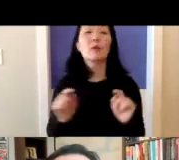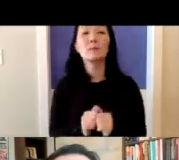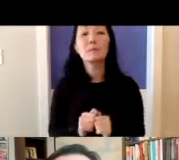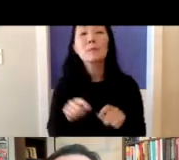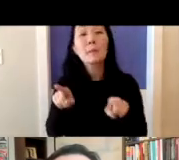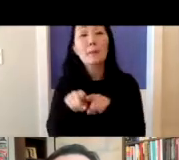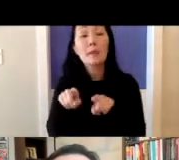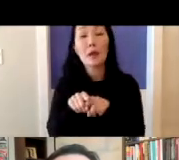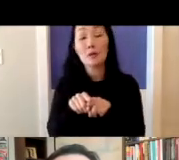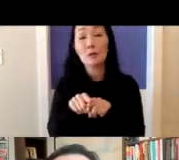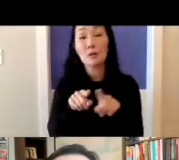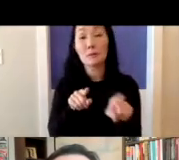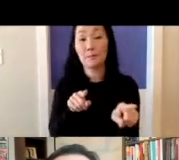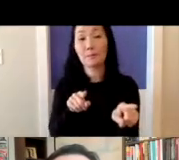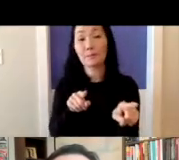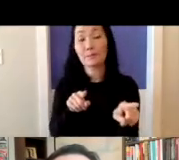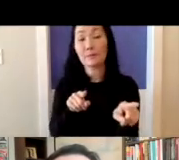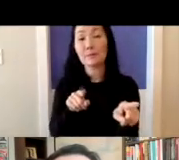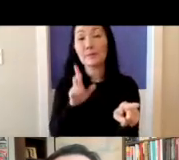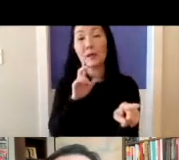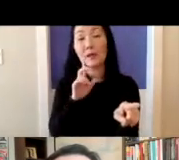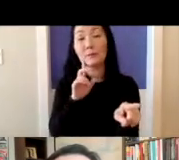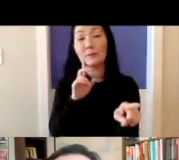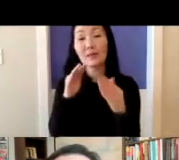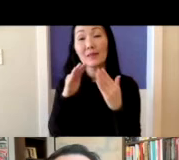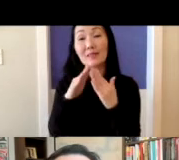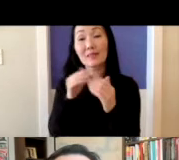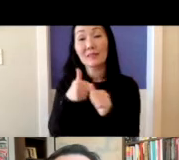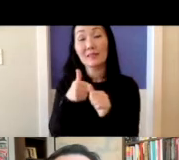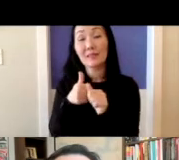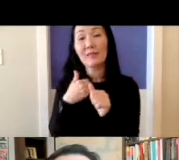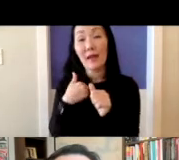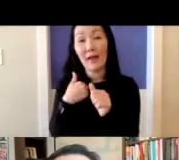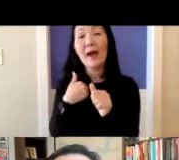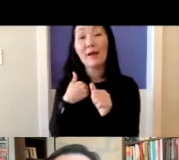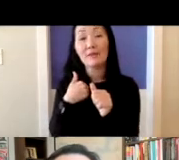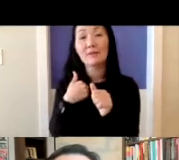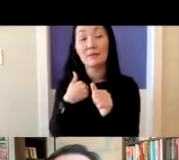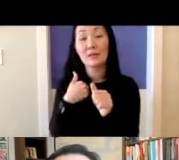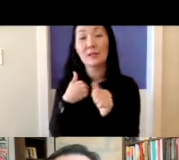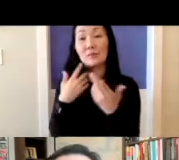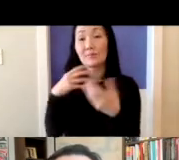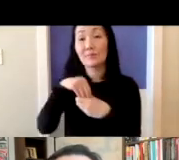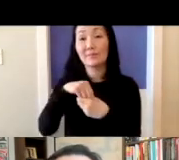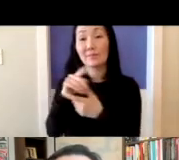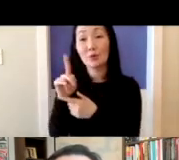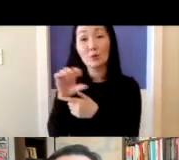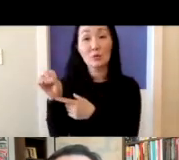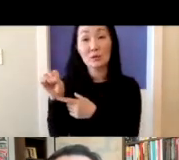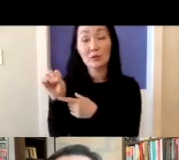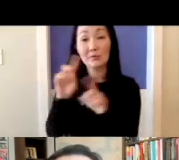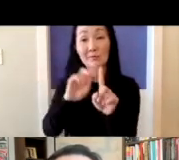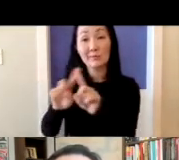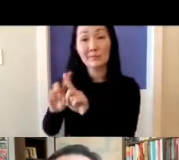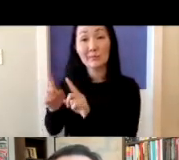I think, understanding that it's a collect that the city itself has a collection of tools that